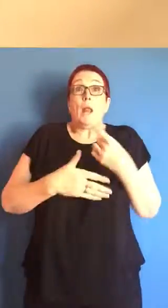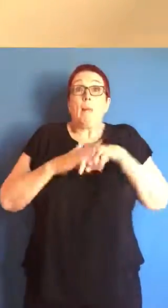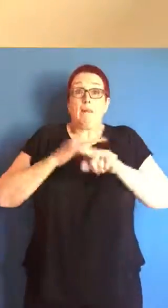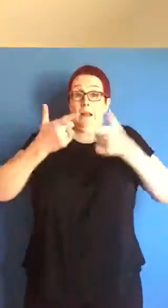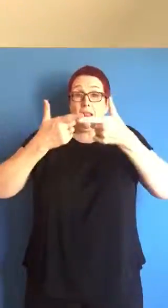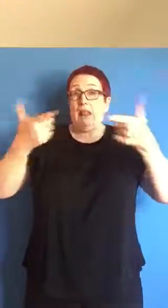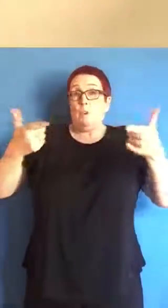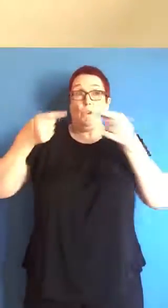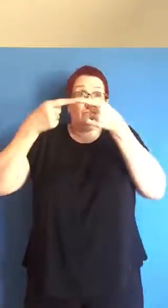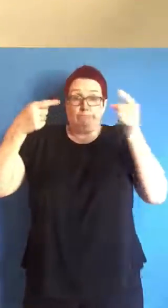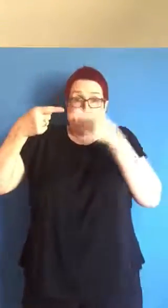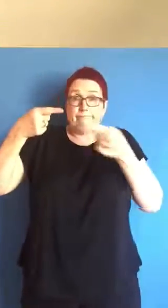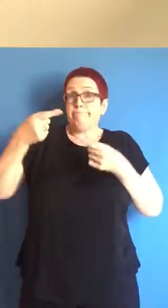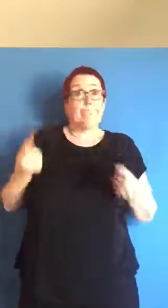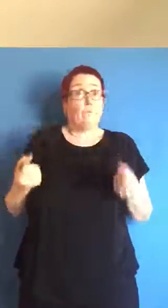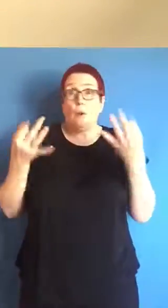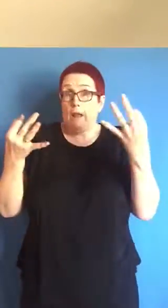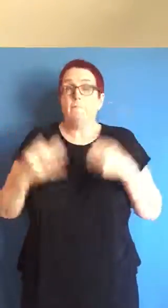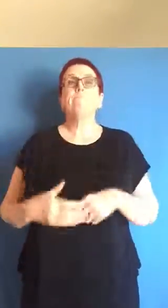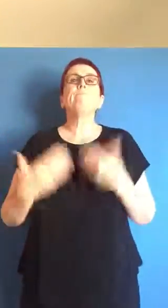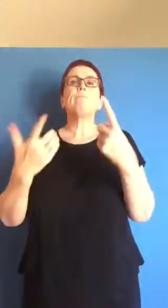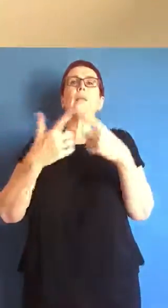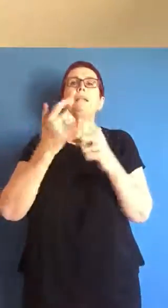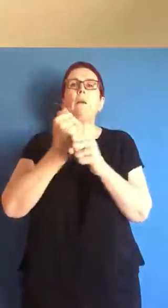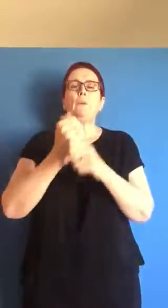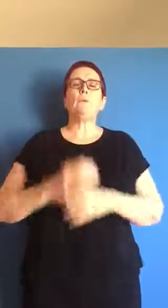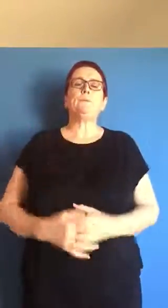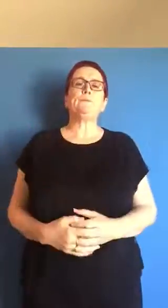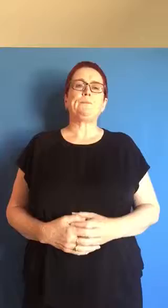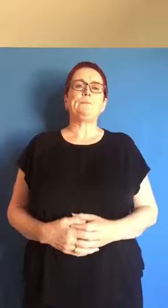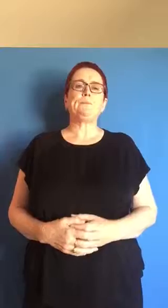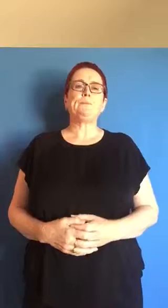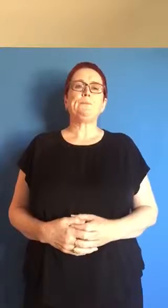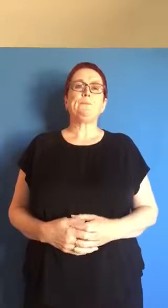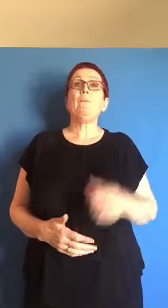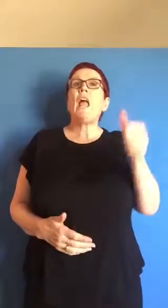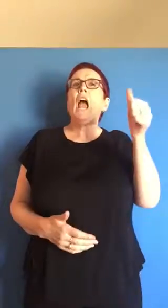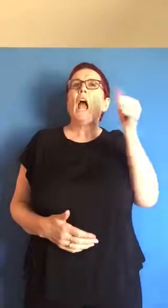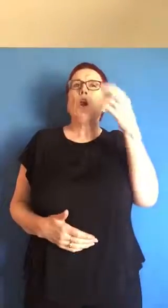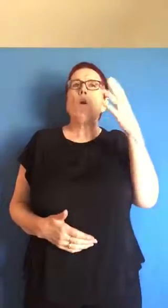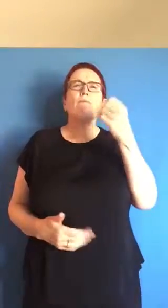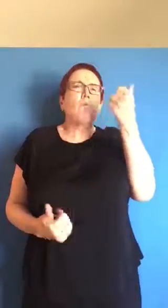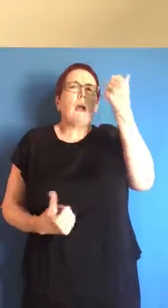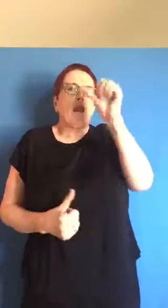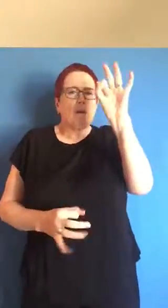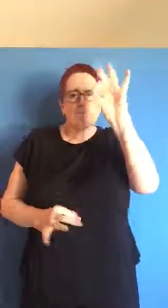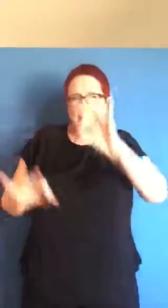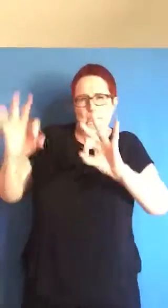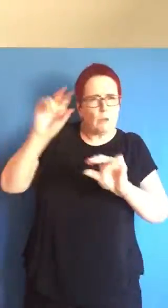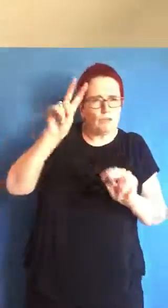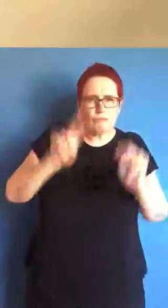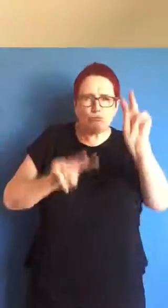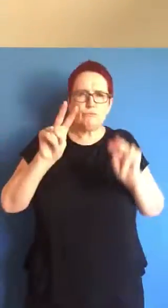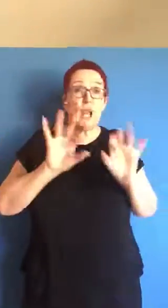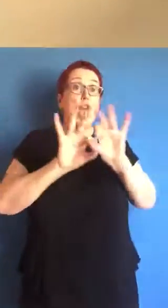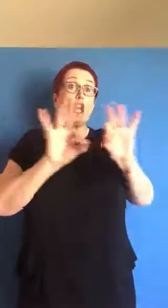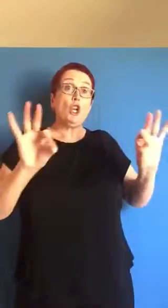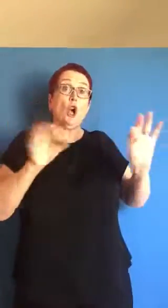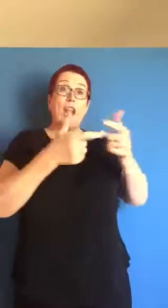of sentences. For example, we know from ingenious experiments that non-linguistic creatures, such